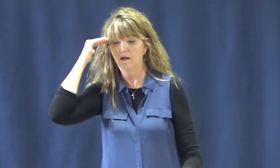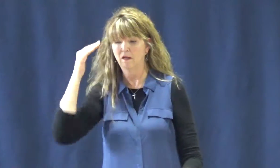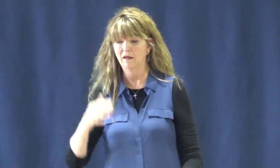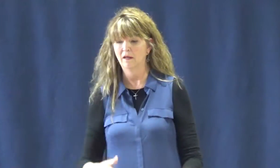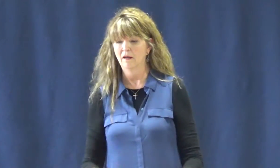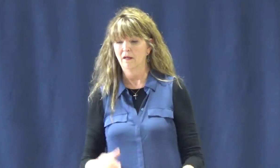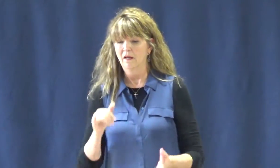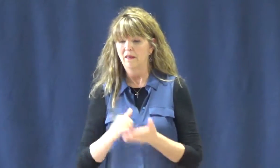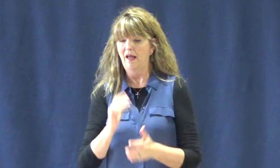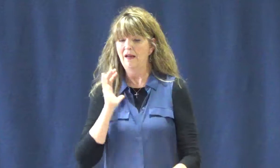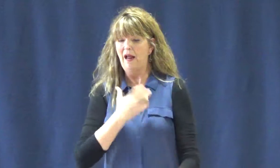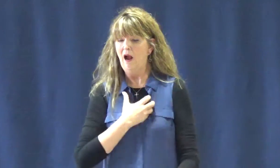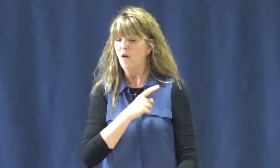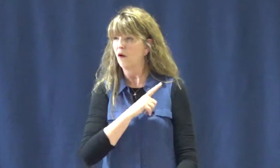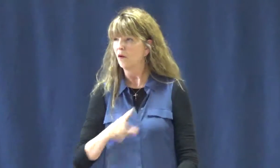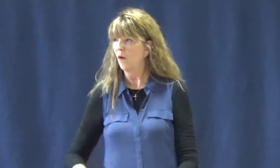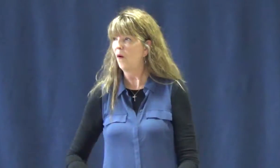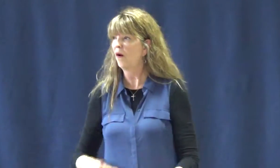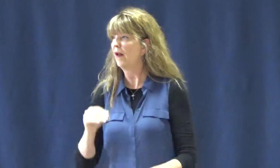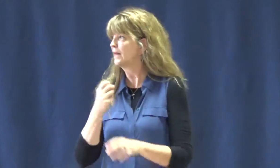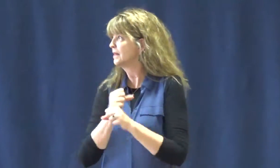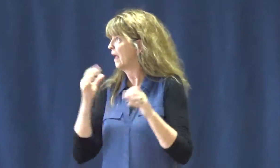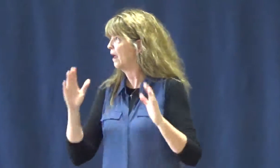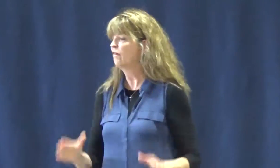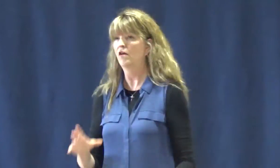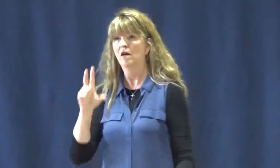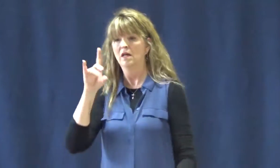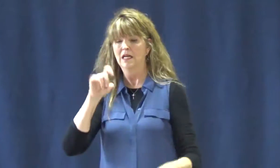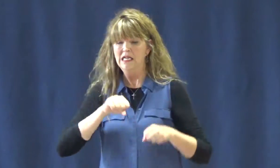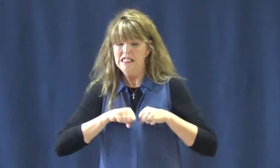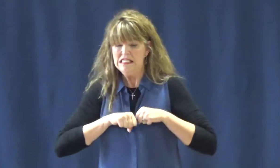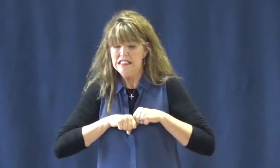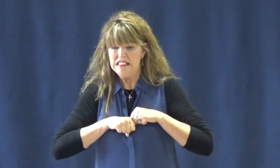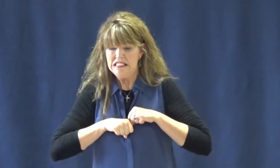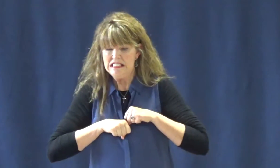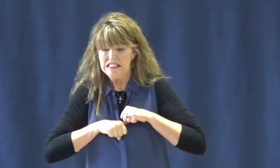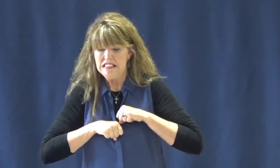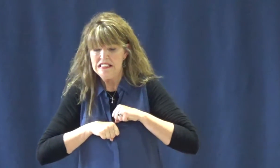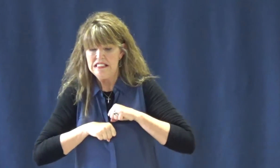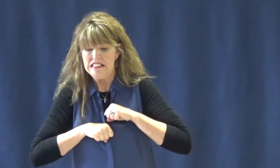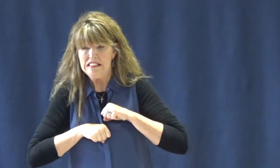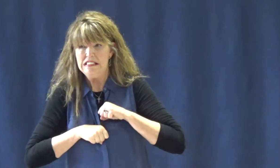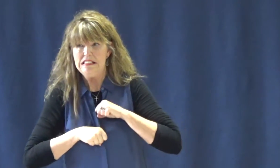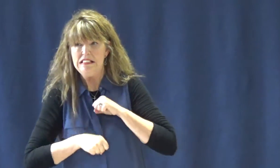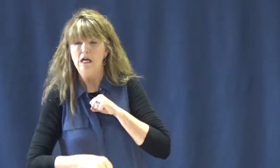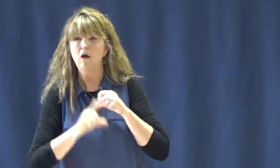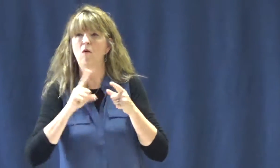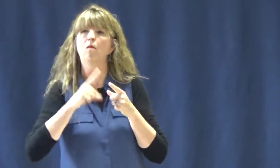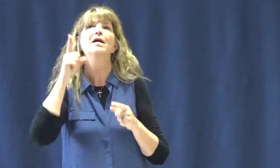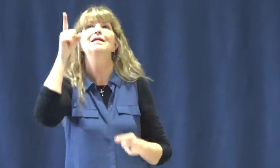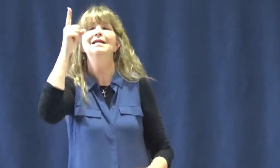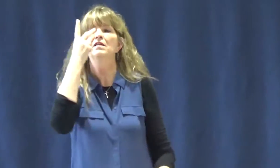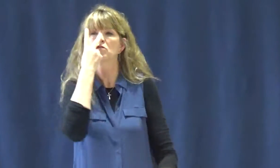But it's good knowing that our Lord and our Savior was mourning